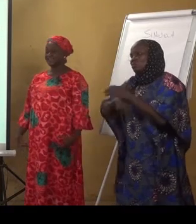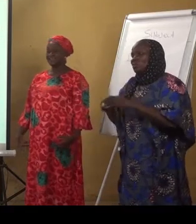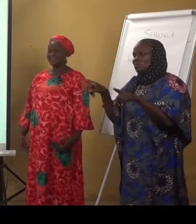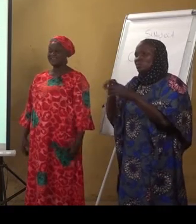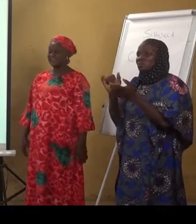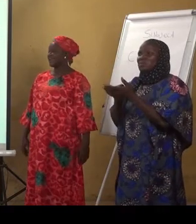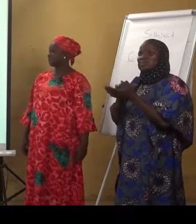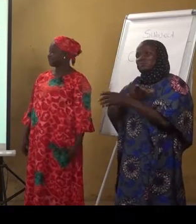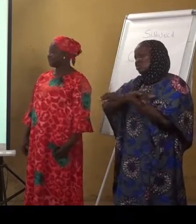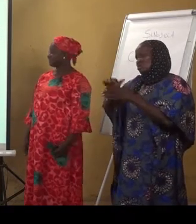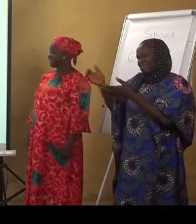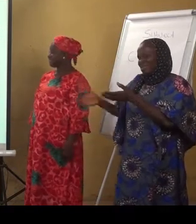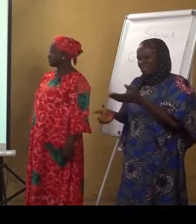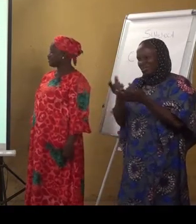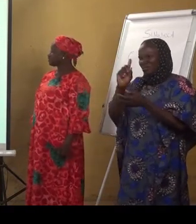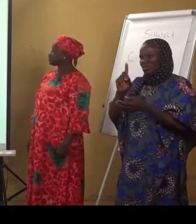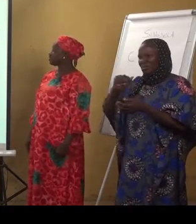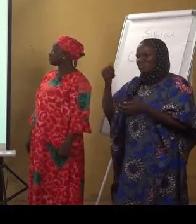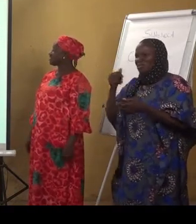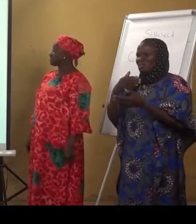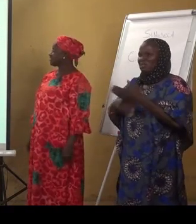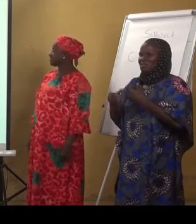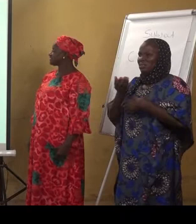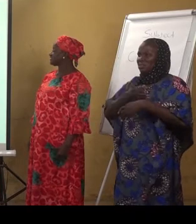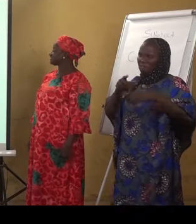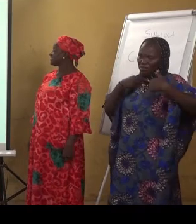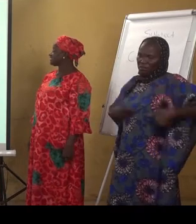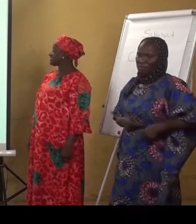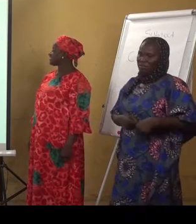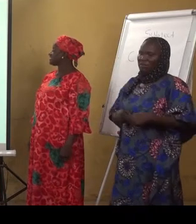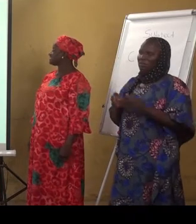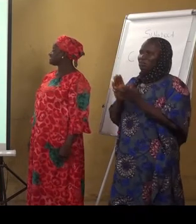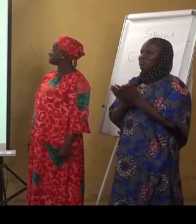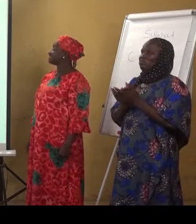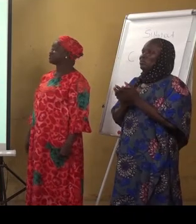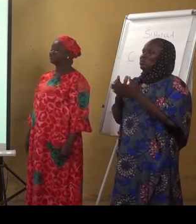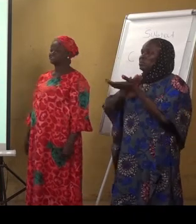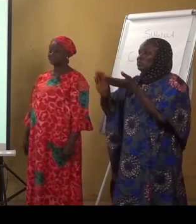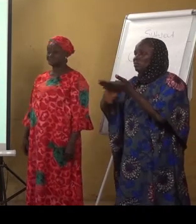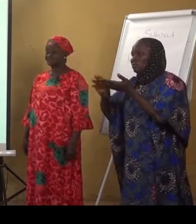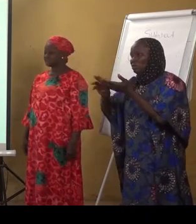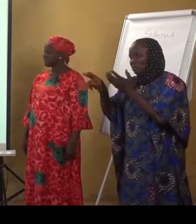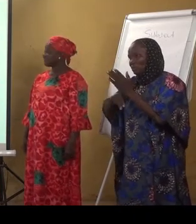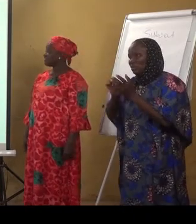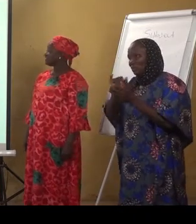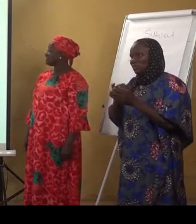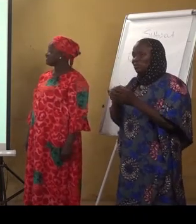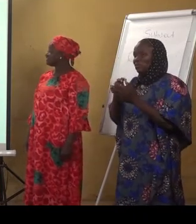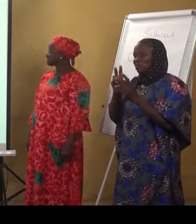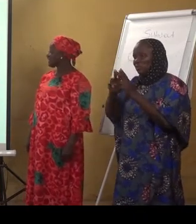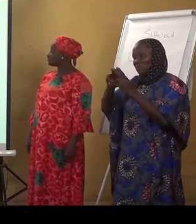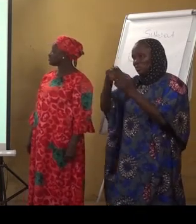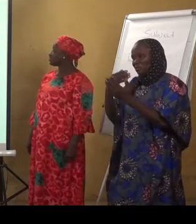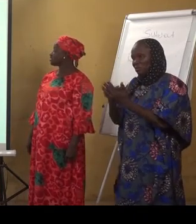another in our hearts all the time. So forgiveness is central in the teachings of Jesus.